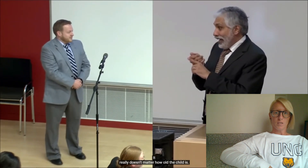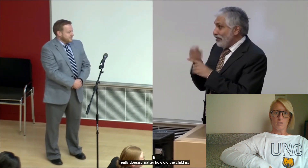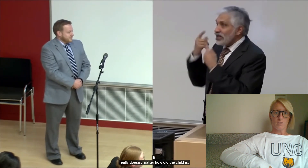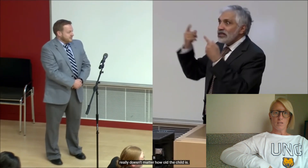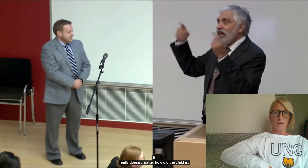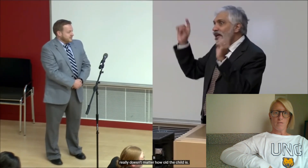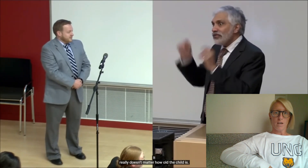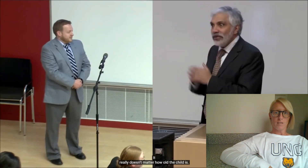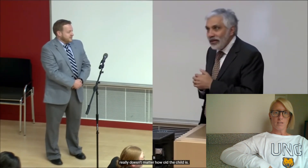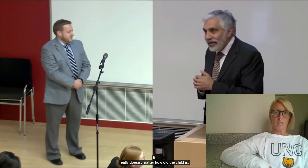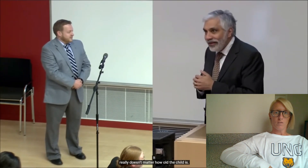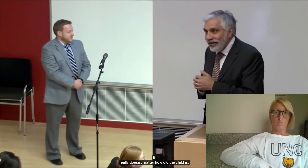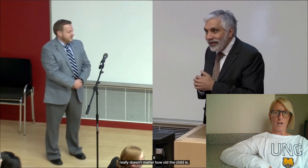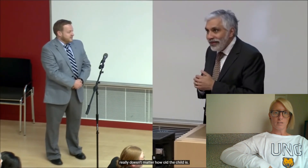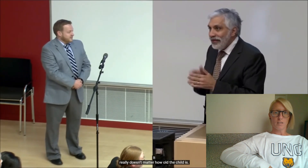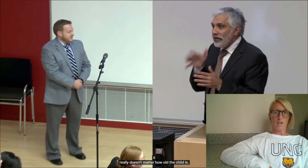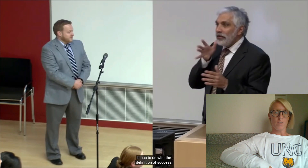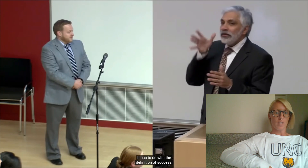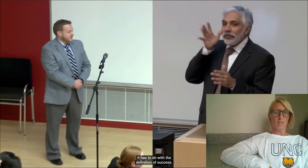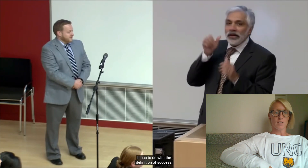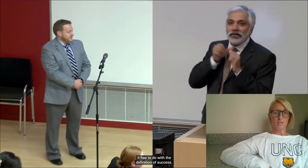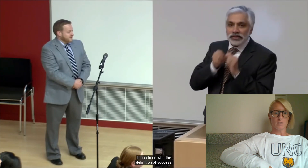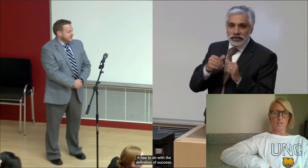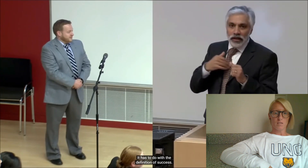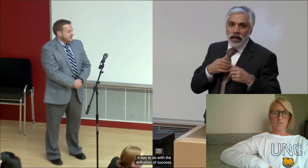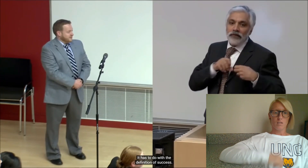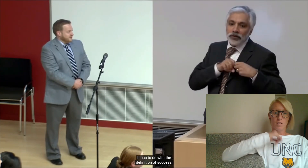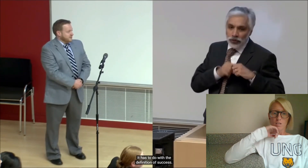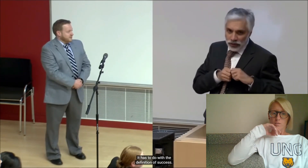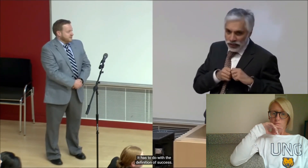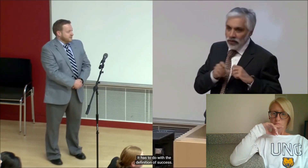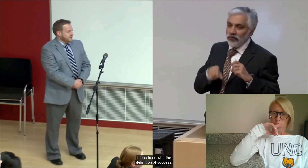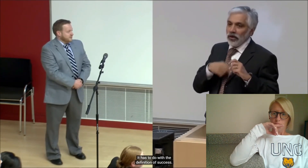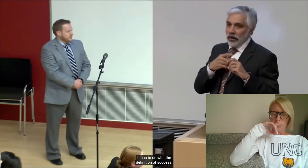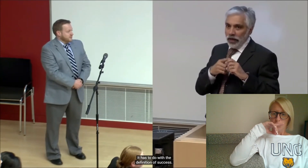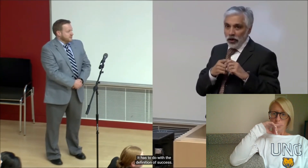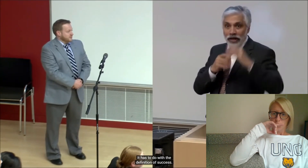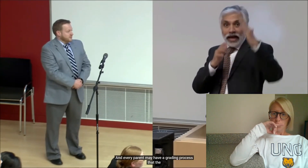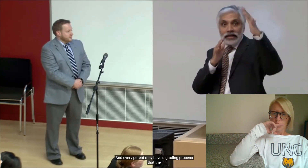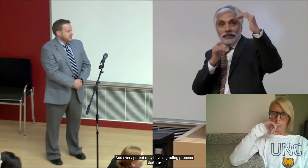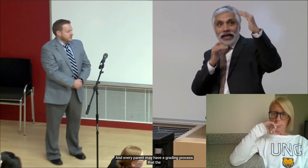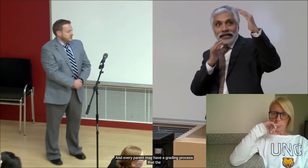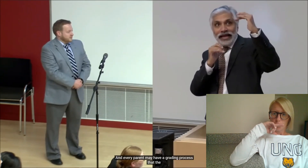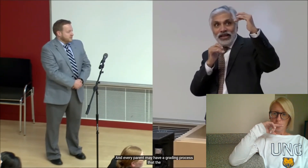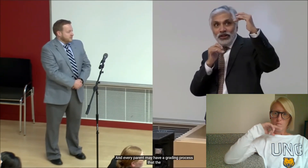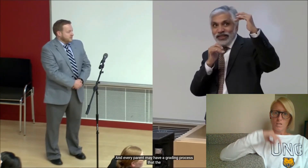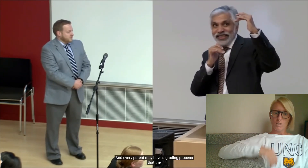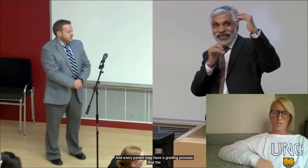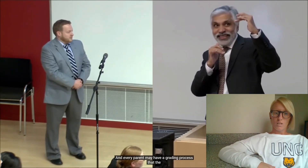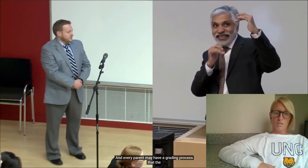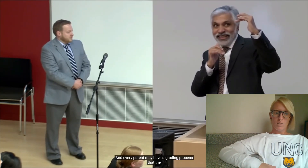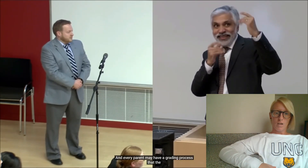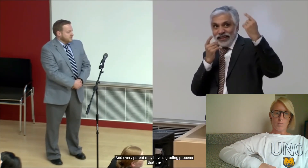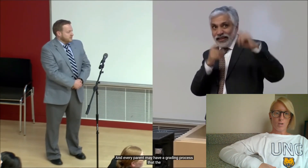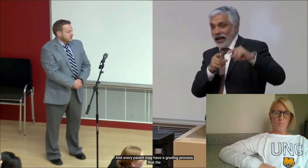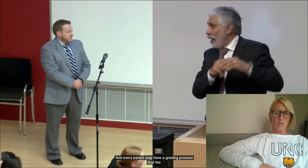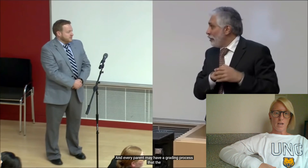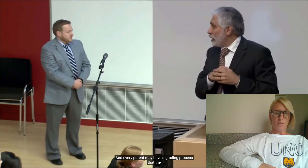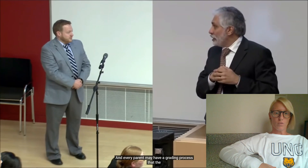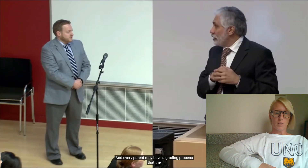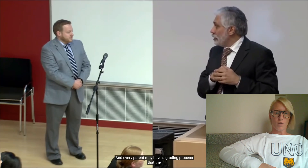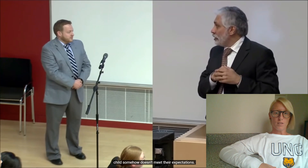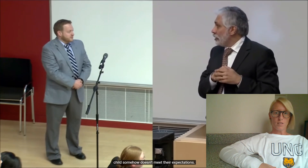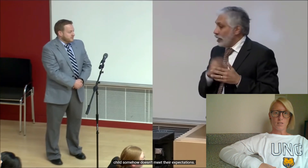really doesn't matter how old the child is. It has to do with the definition of success, and every parent may have a grieving process